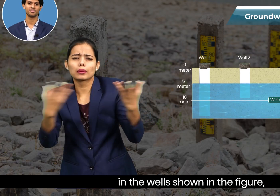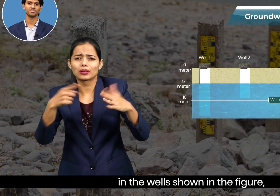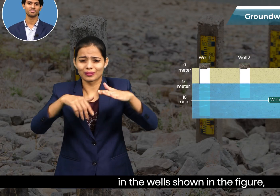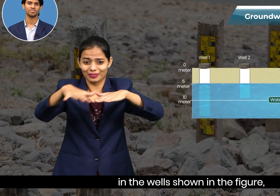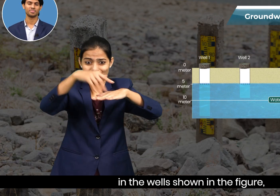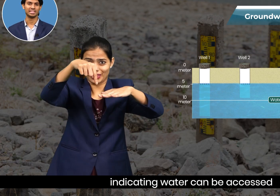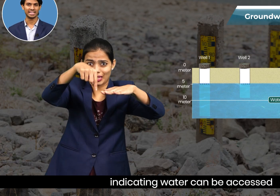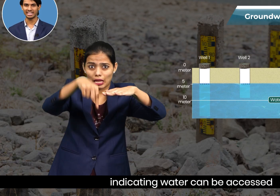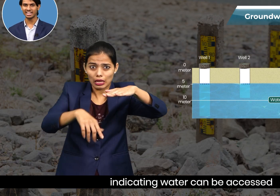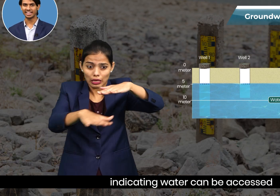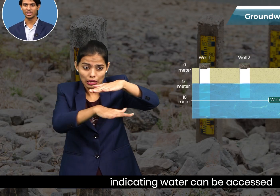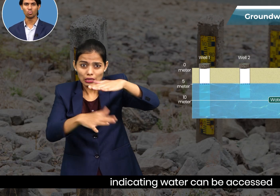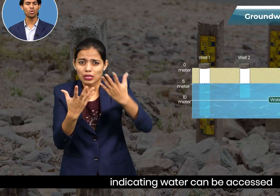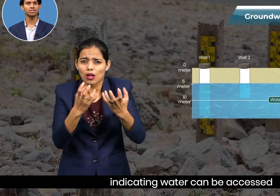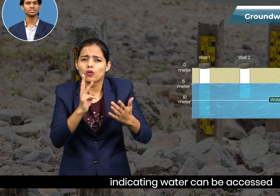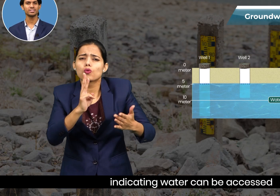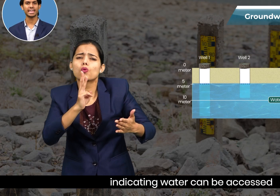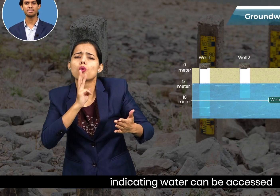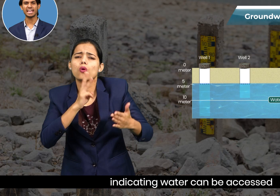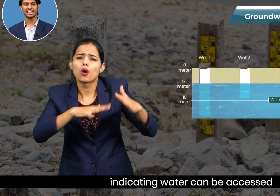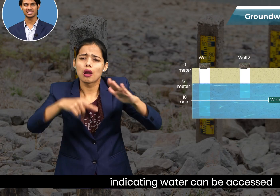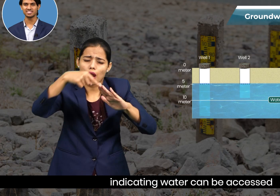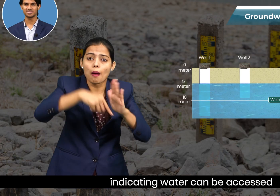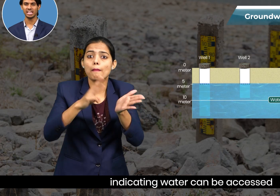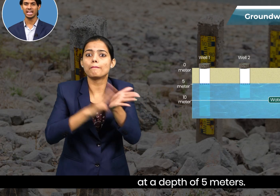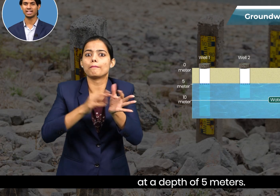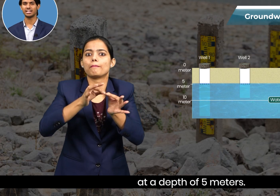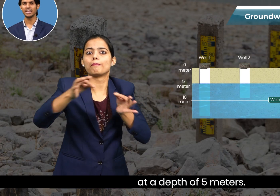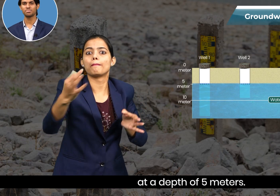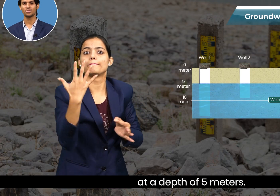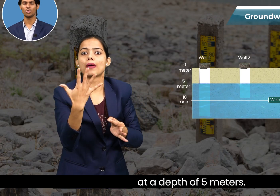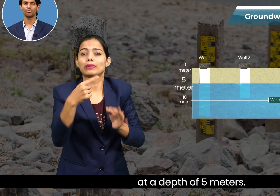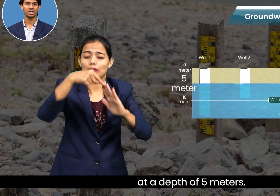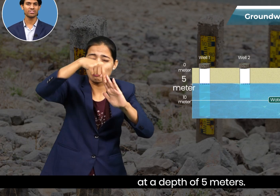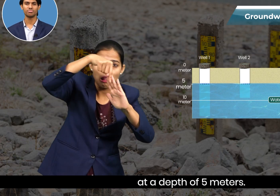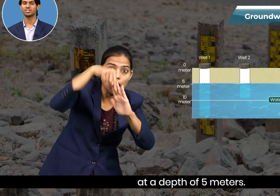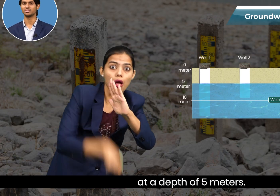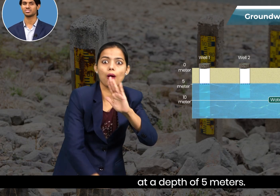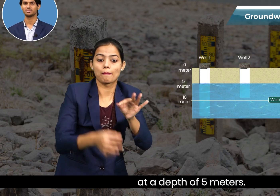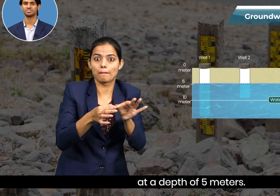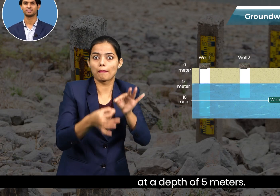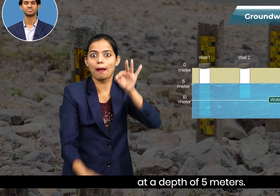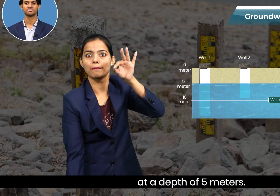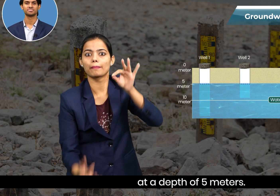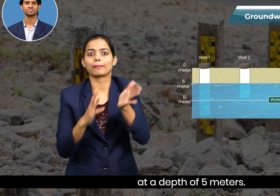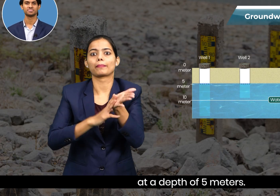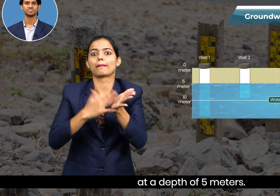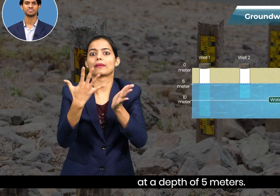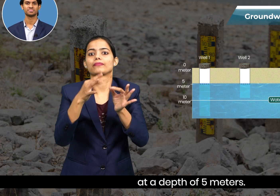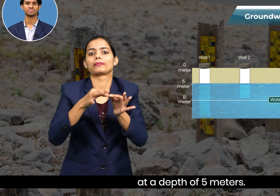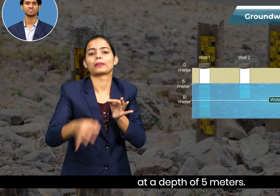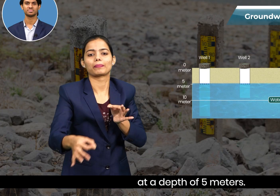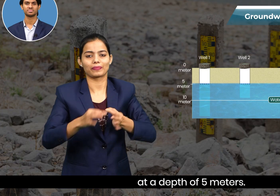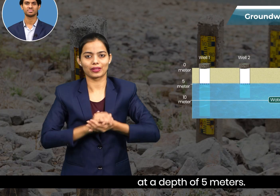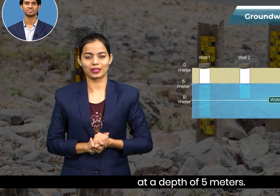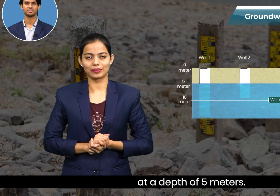indicating water can be accessed at a depth of 5 meters.